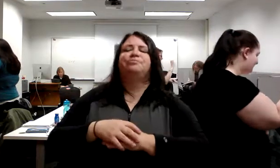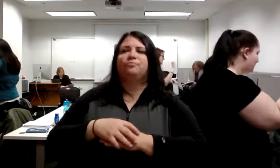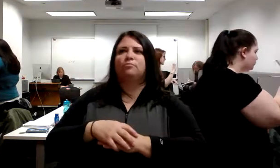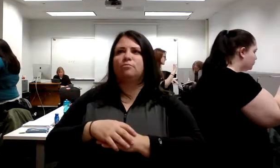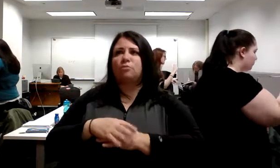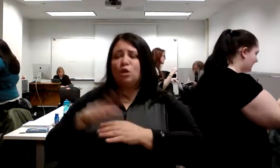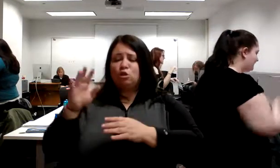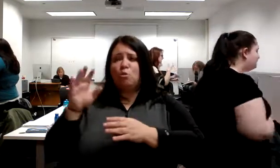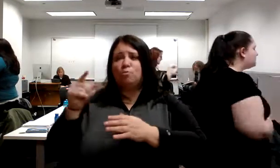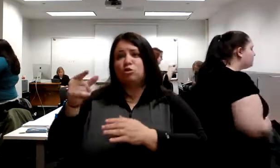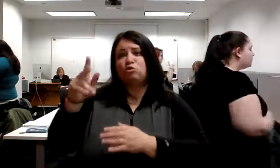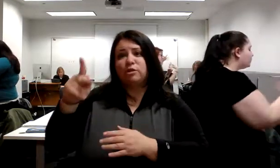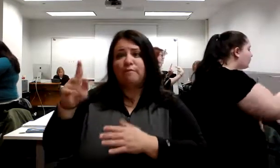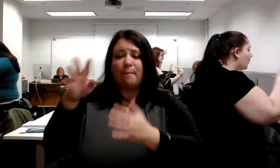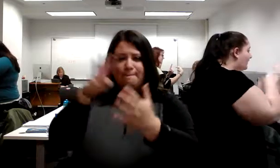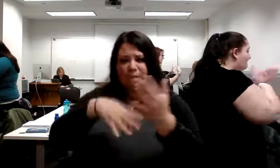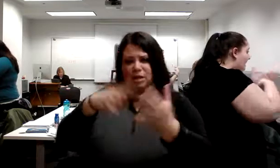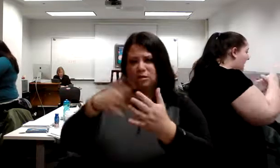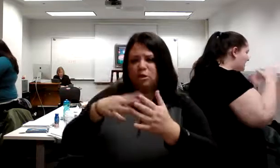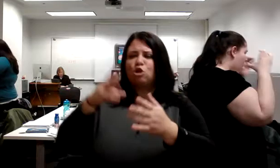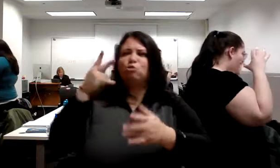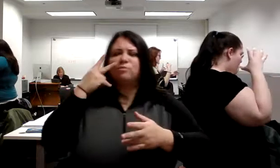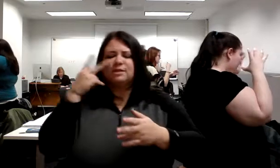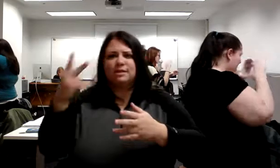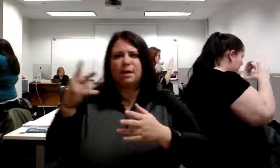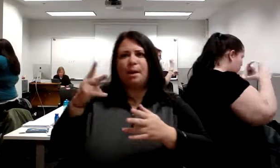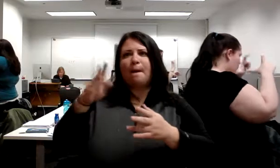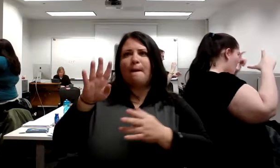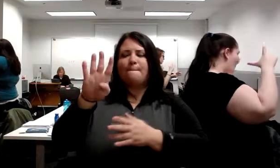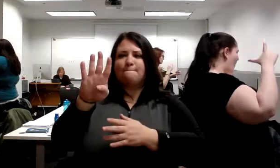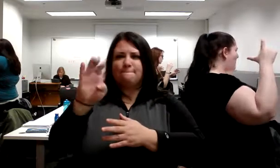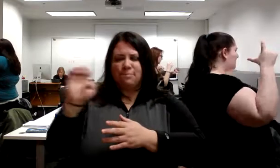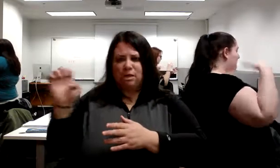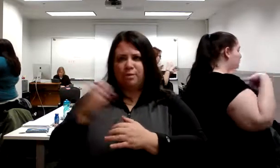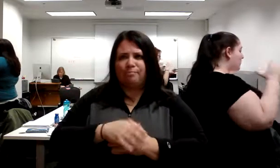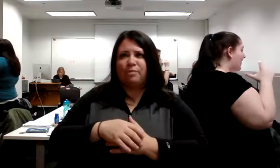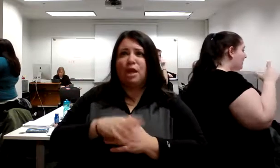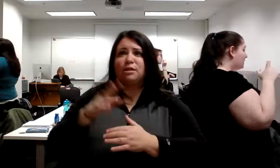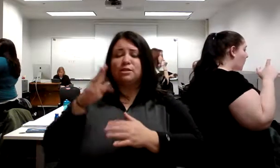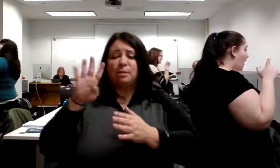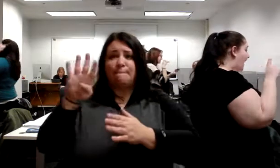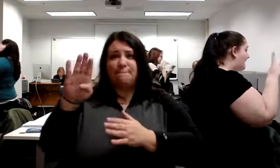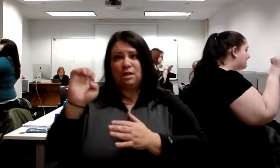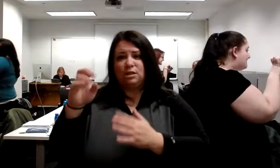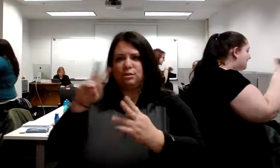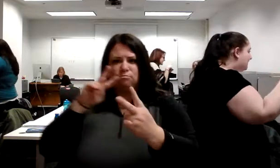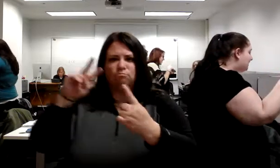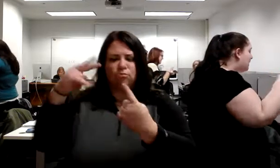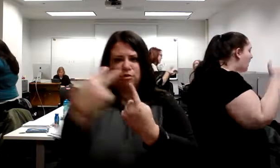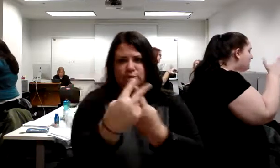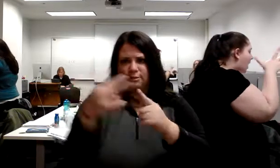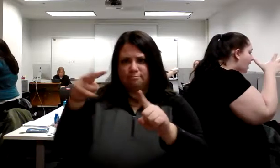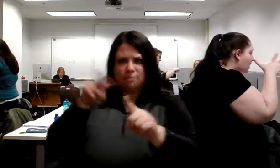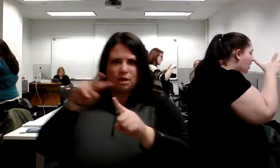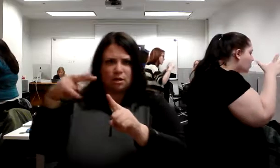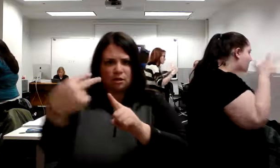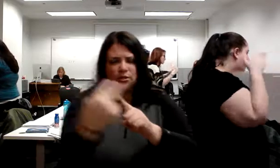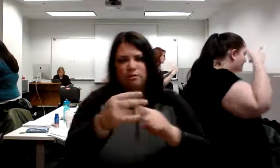the flower and everything to the bee would look giant. And that's what she would do to her flower painting. She would take